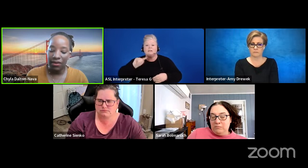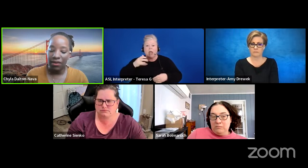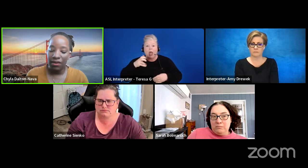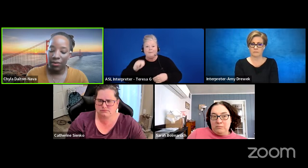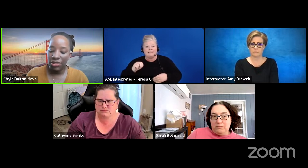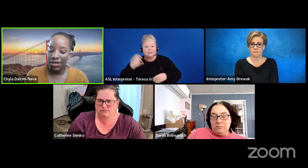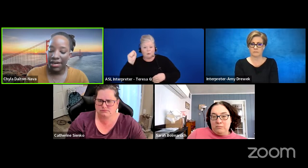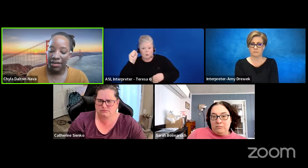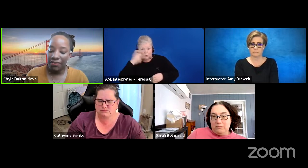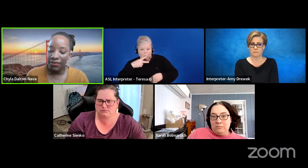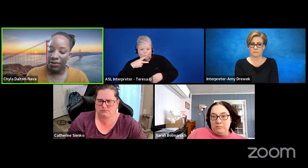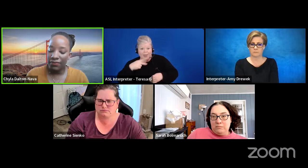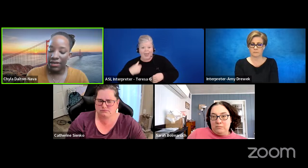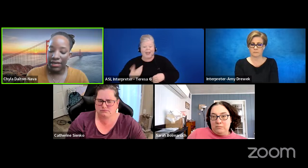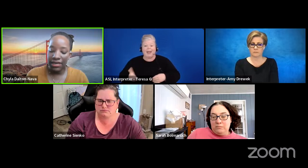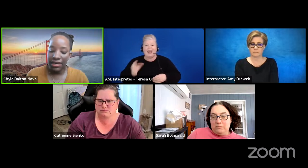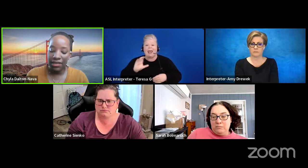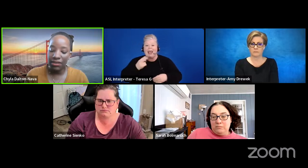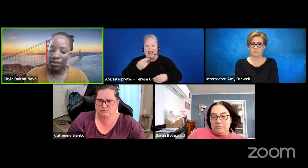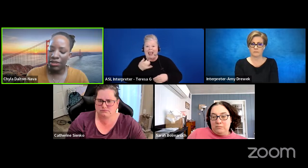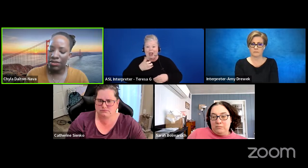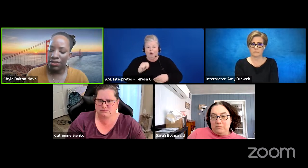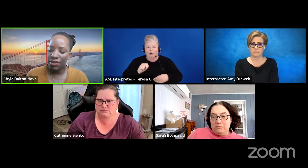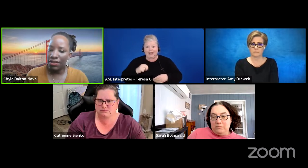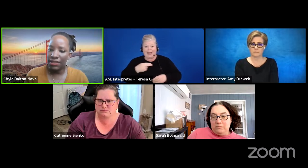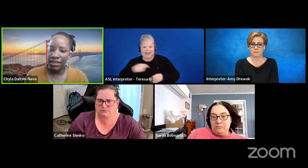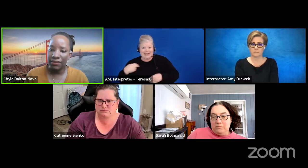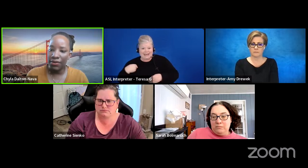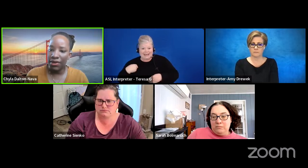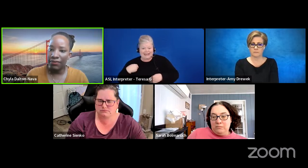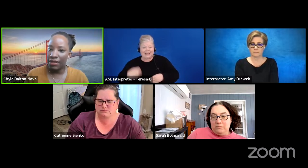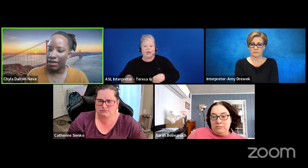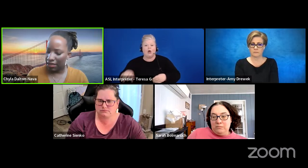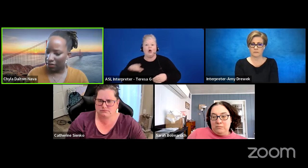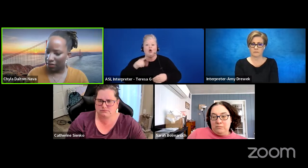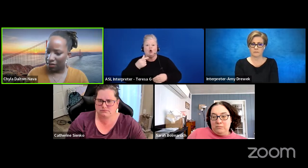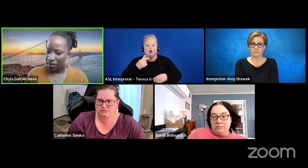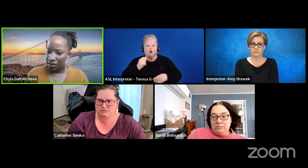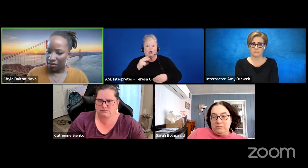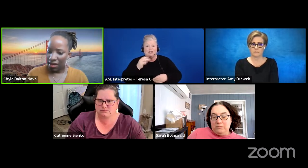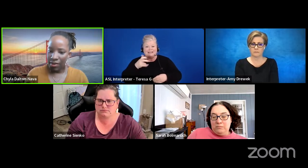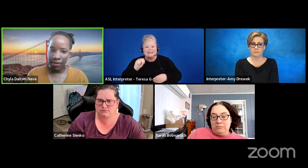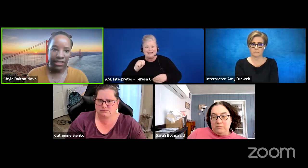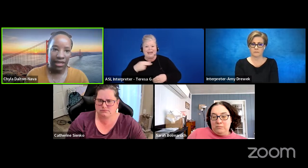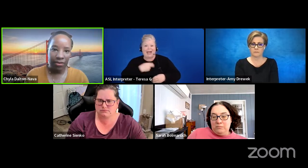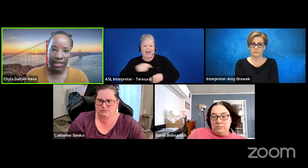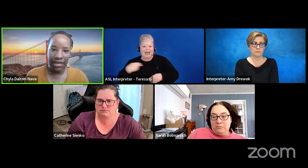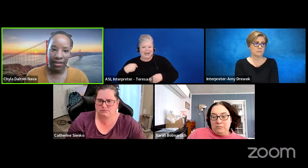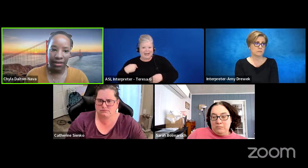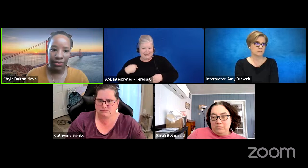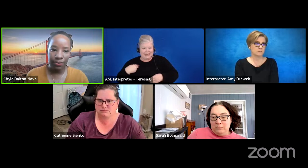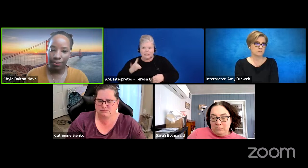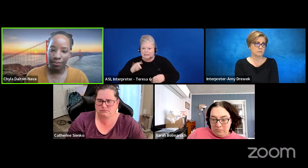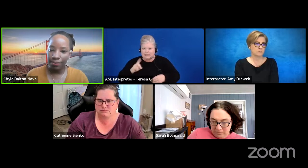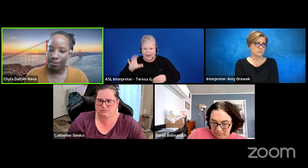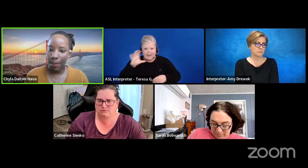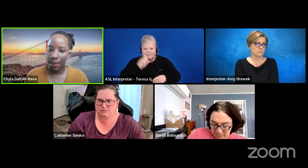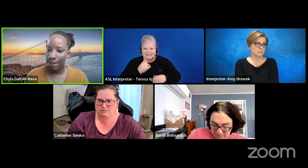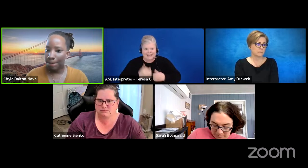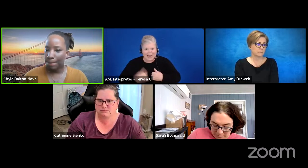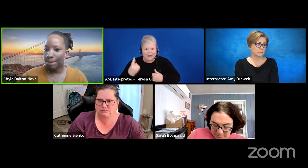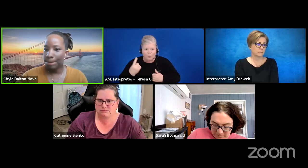Suke, Commissioner Heron voting for Nikki, and Commissioner Goodstein voting for Nikki. Am I missing anybody out of that group?